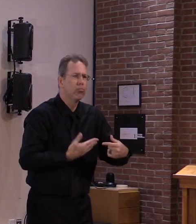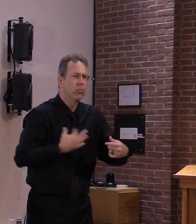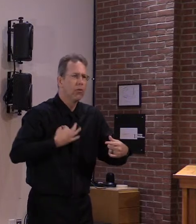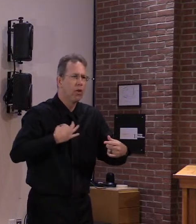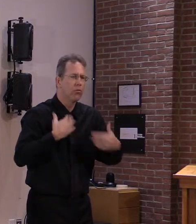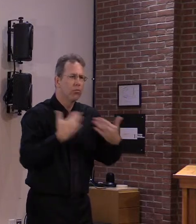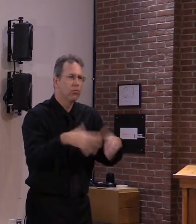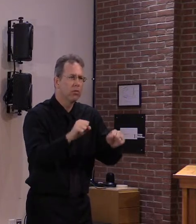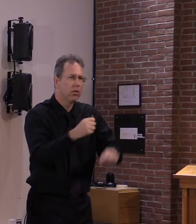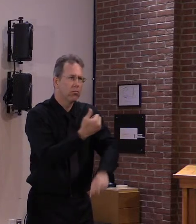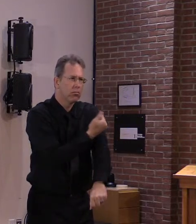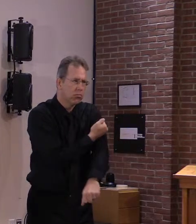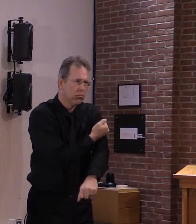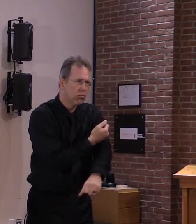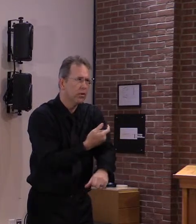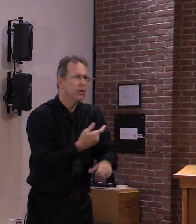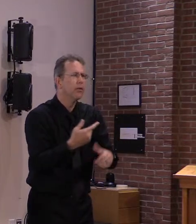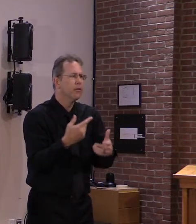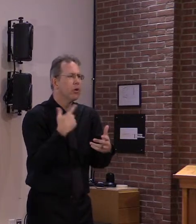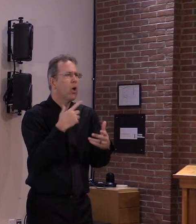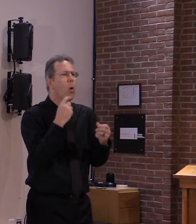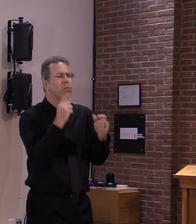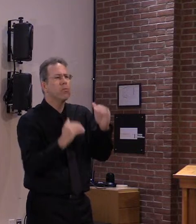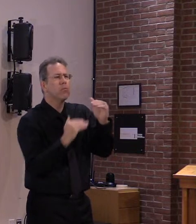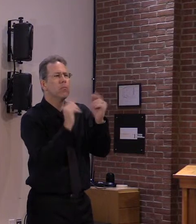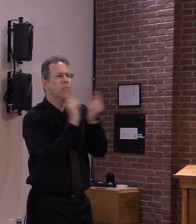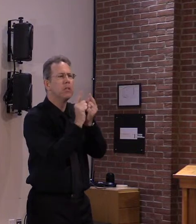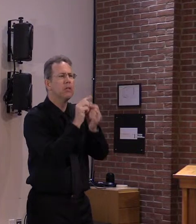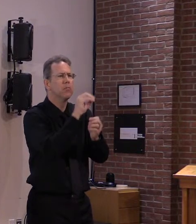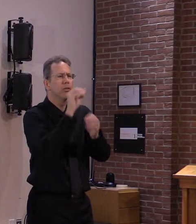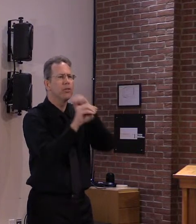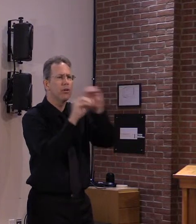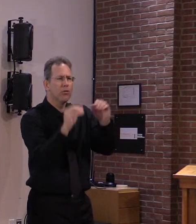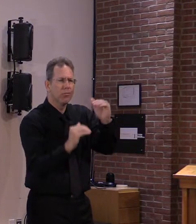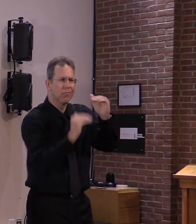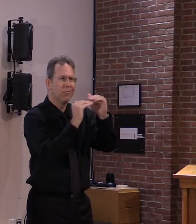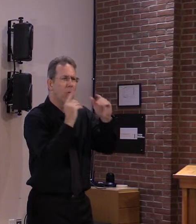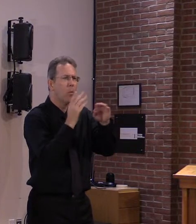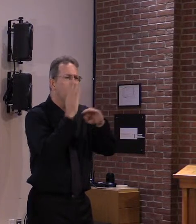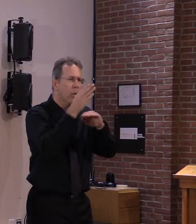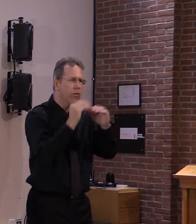when your administration might begin, or maybe it already has begun,